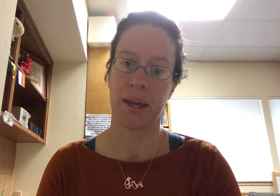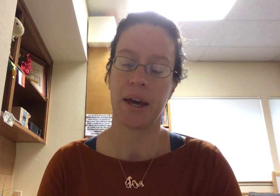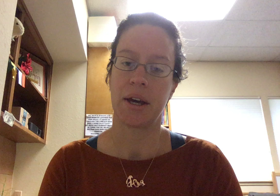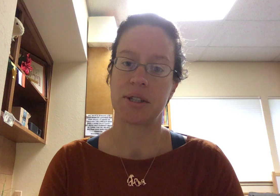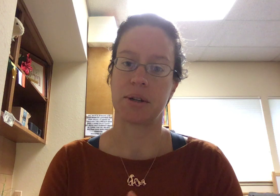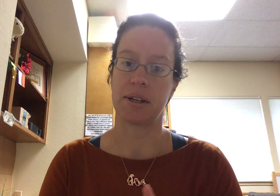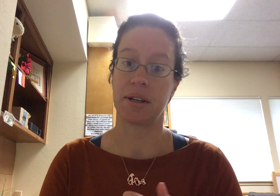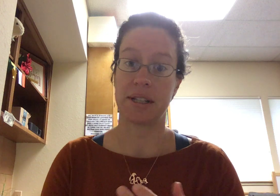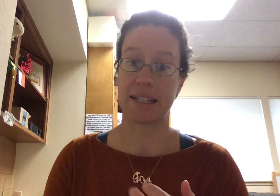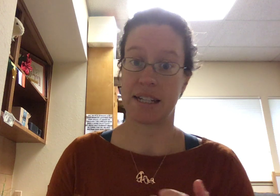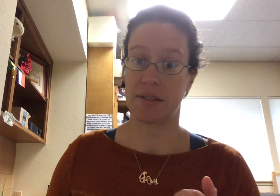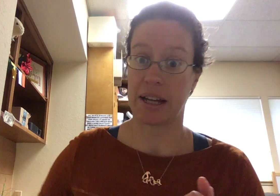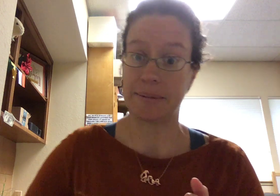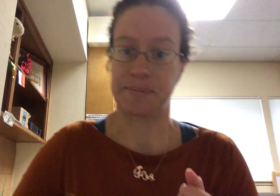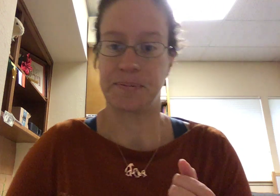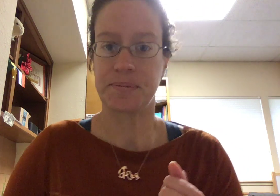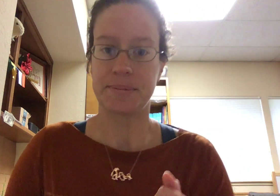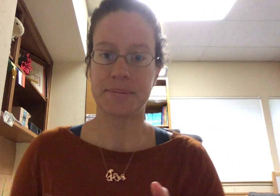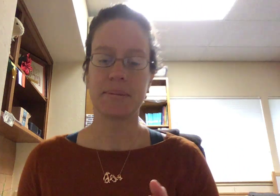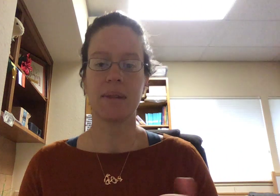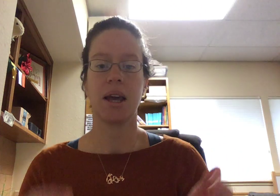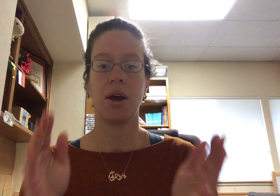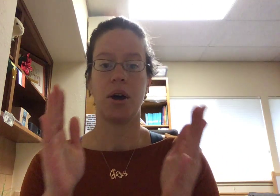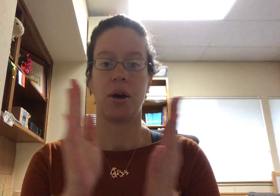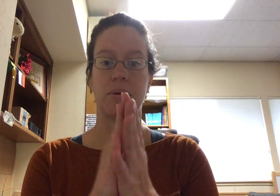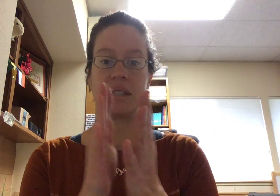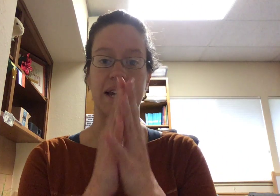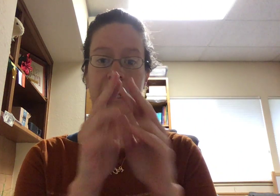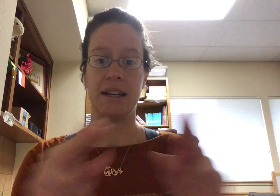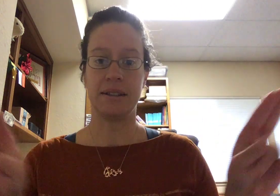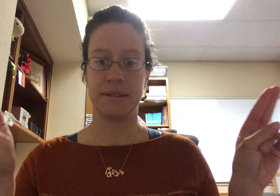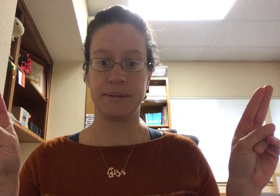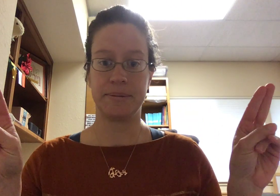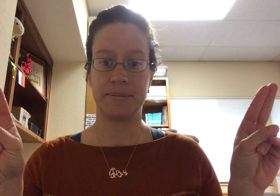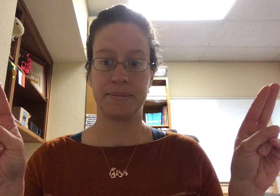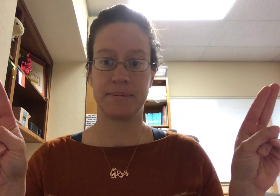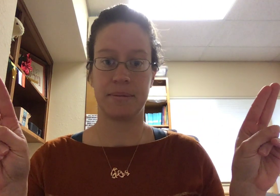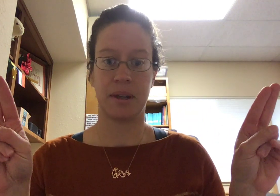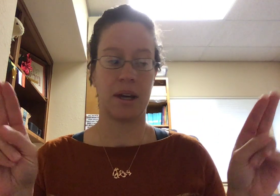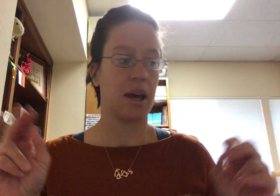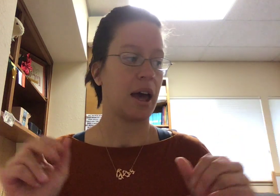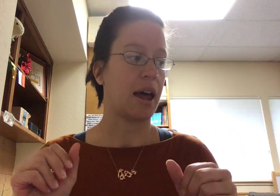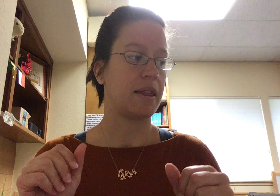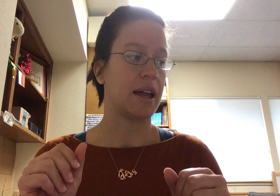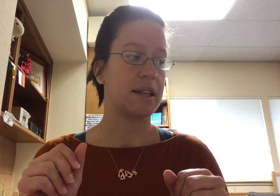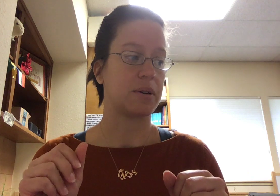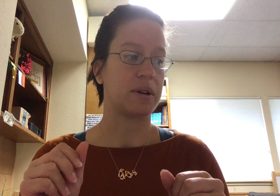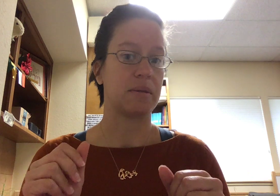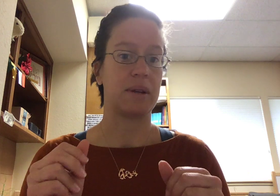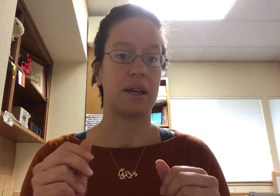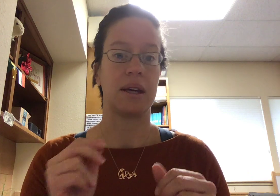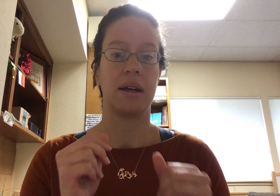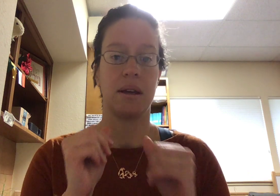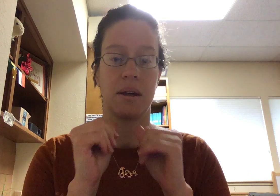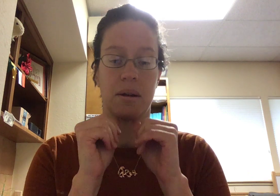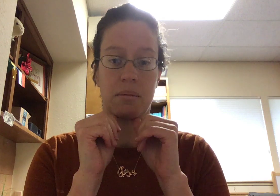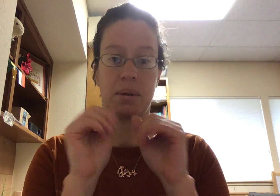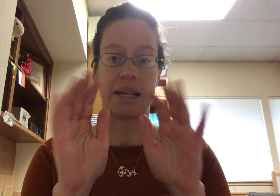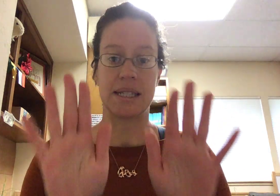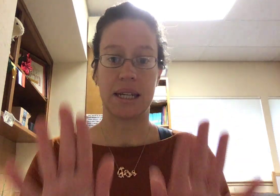So here are the signs for that. Hosanna, and then it's going to be blessings